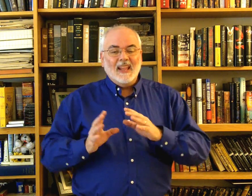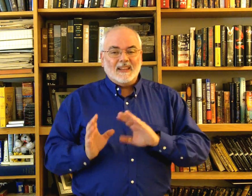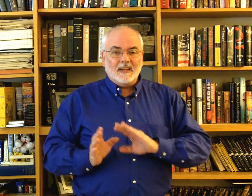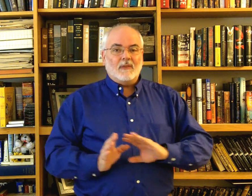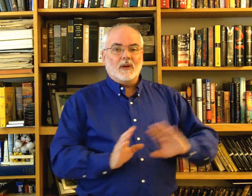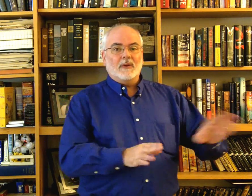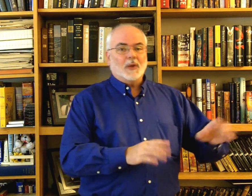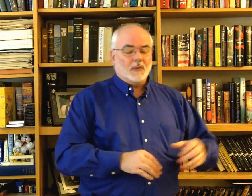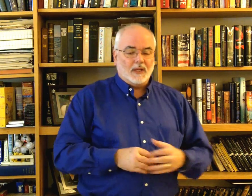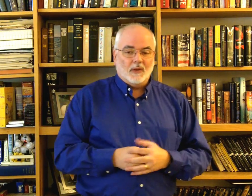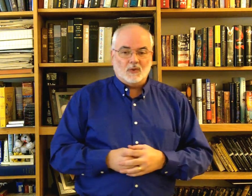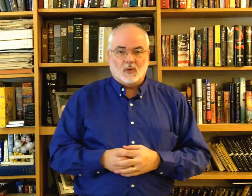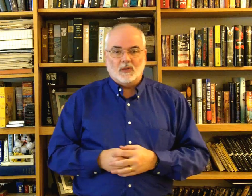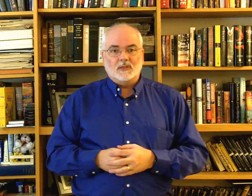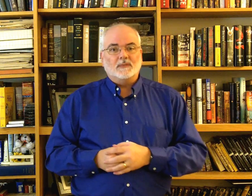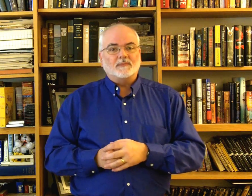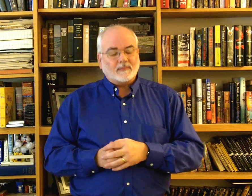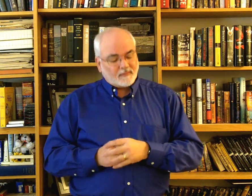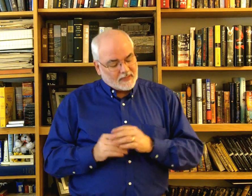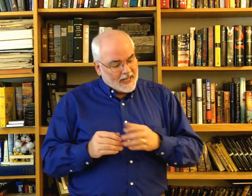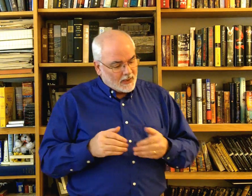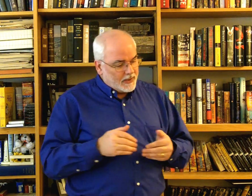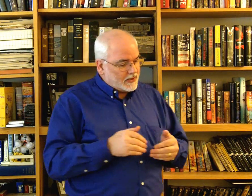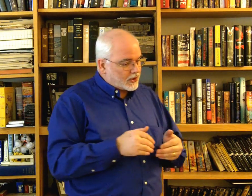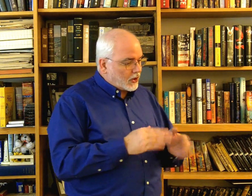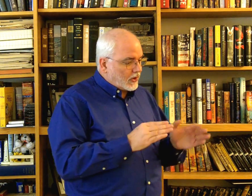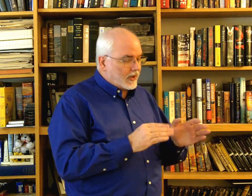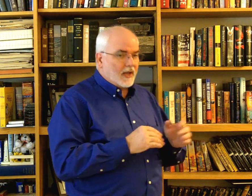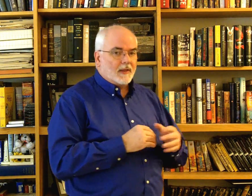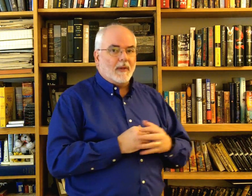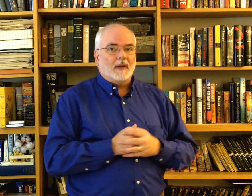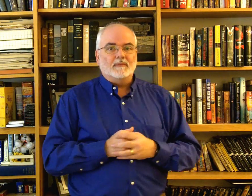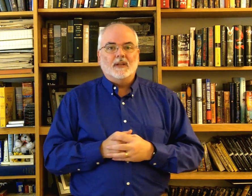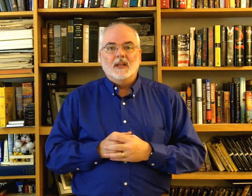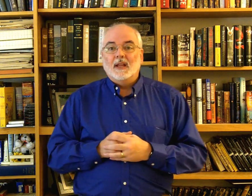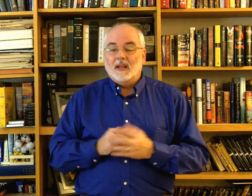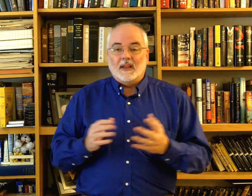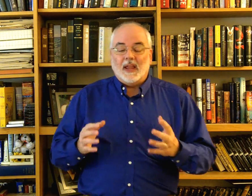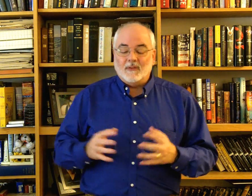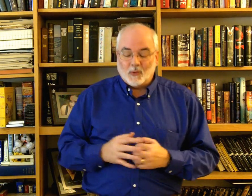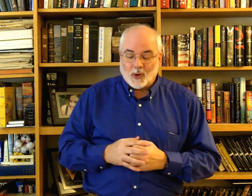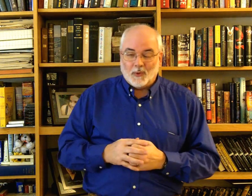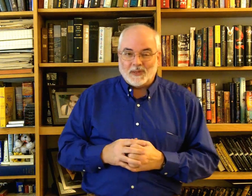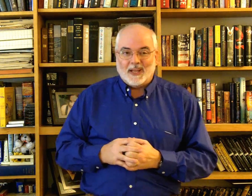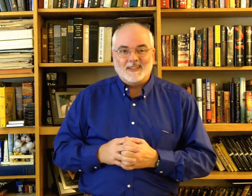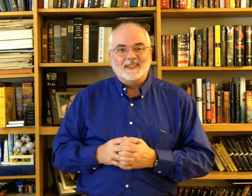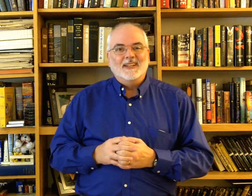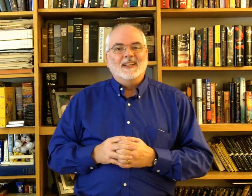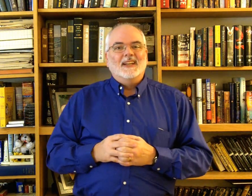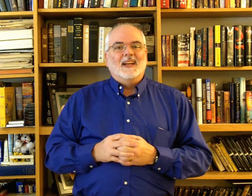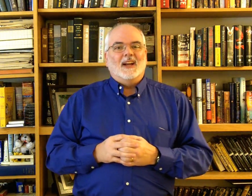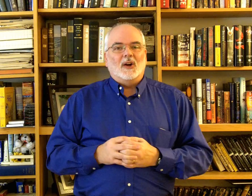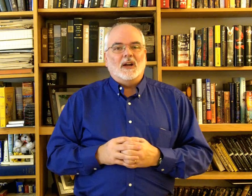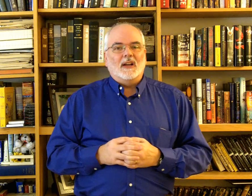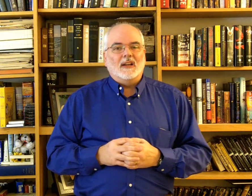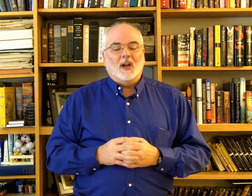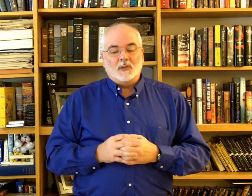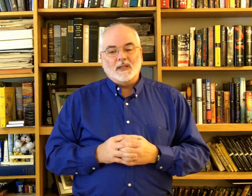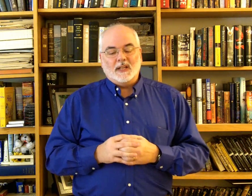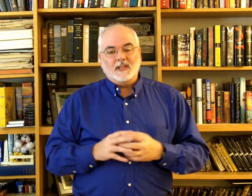The deaf readers don't need those words, and so we just kick them out, and they have no trouble with that. All right. It also makes it easier